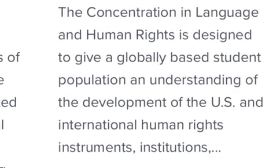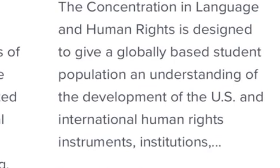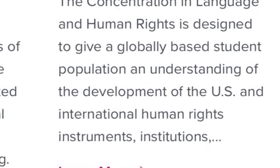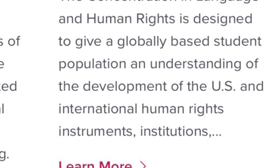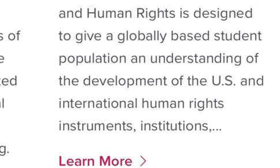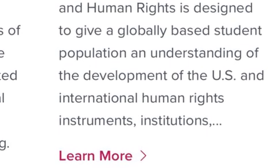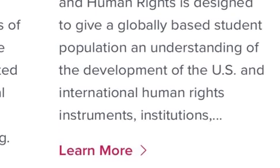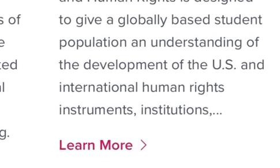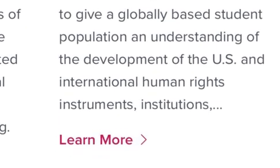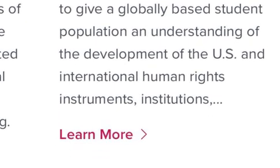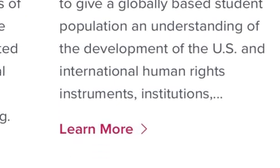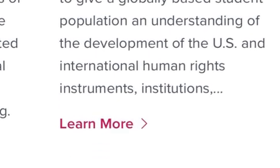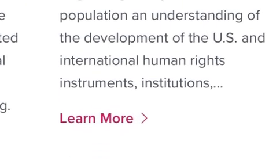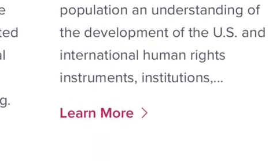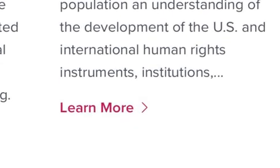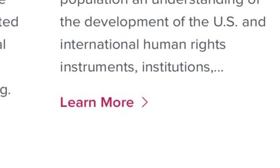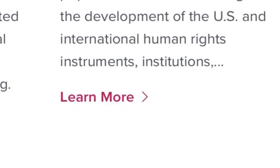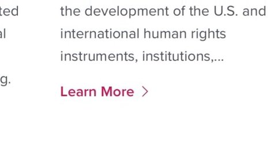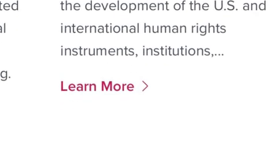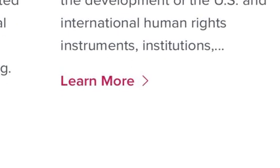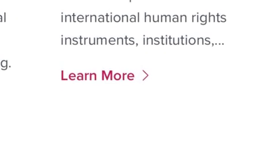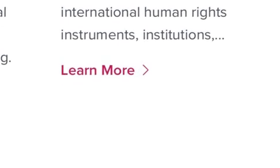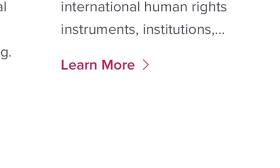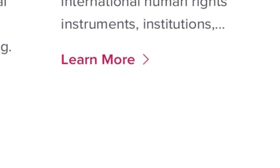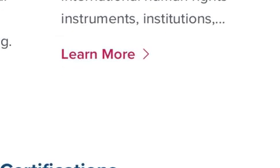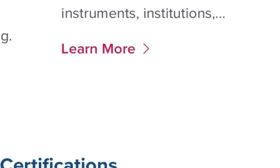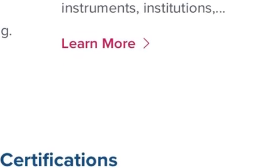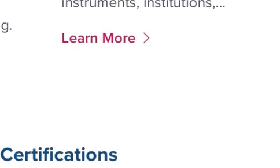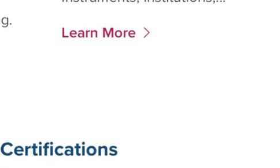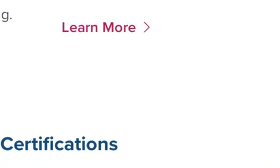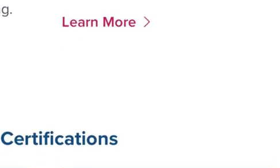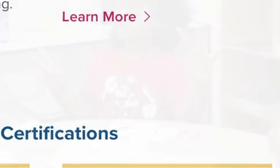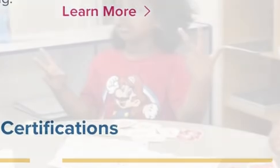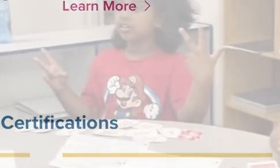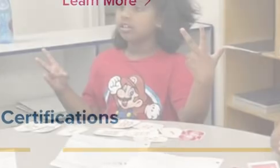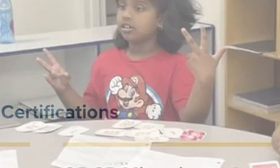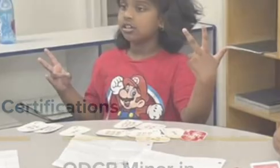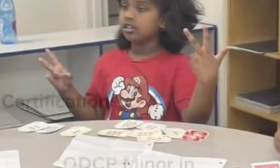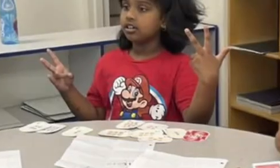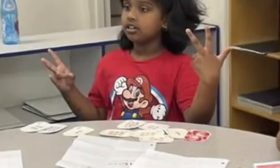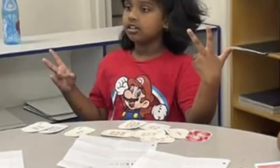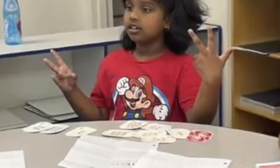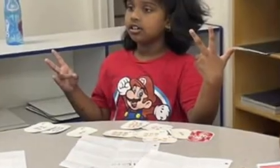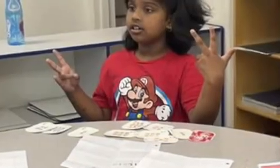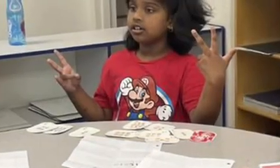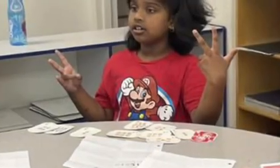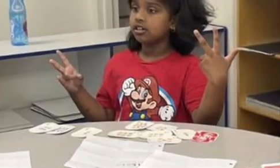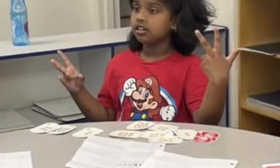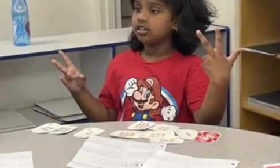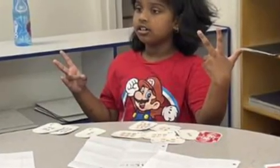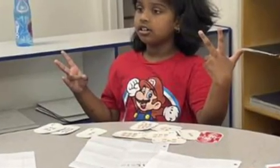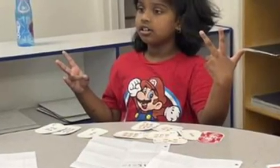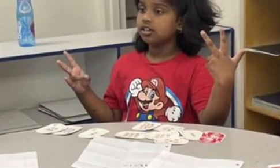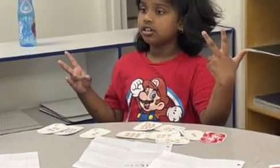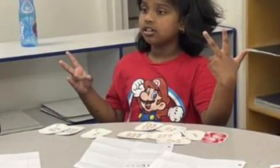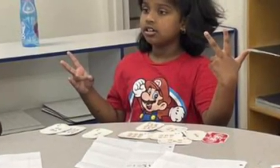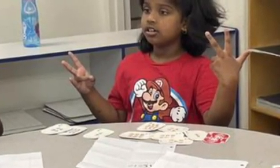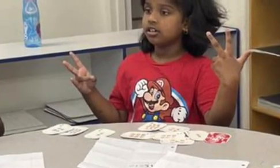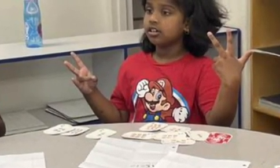deaf community with confidence and tools to advance the world's understanding of human diversity. Currently at the Mother School, students who use ASL